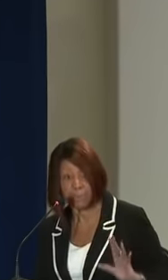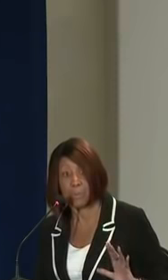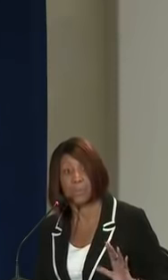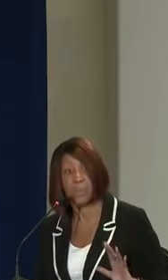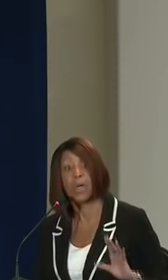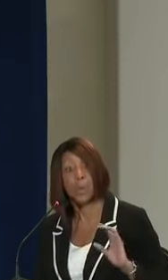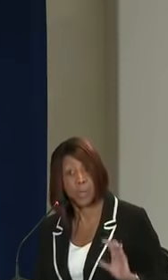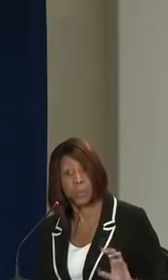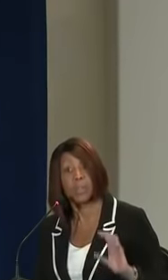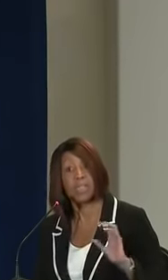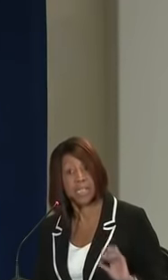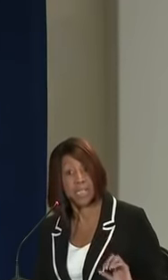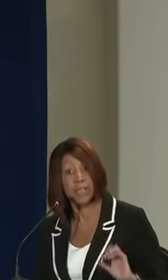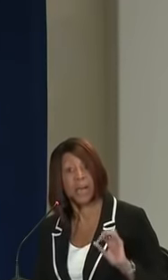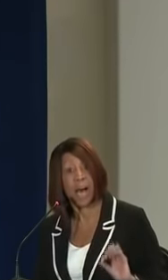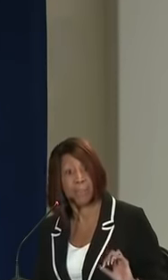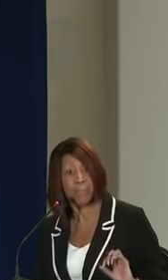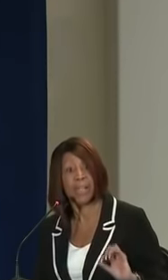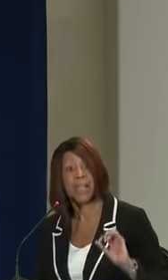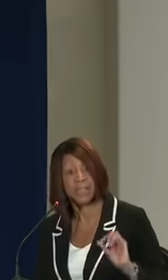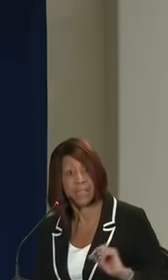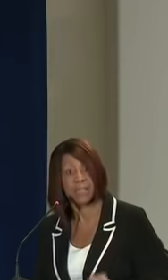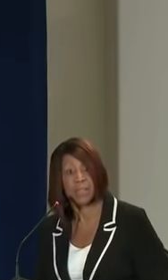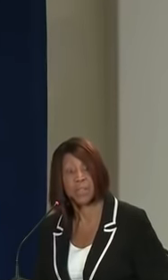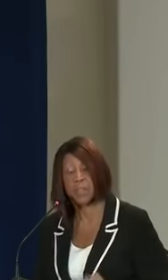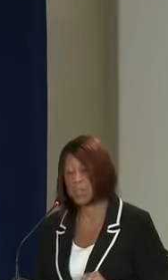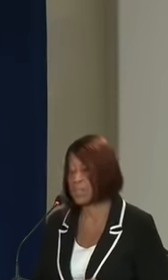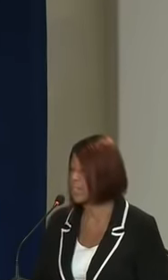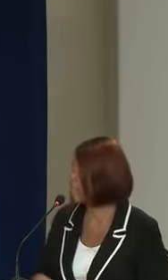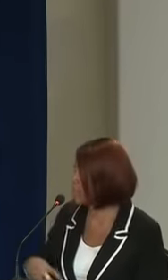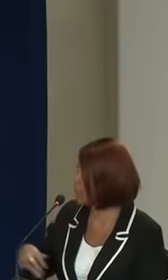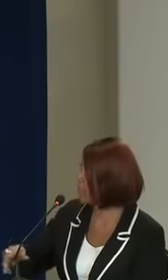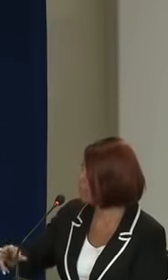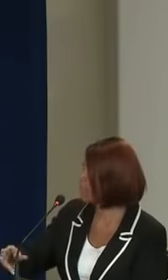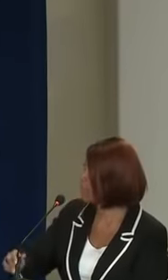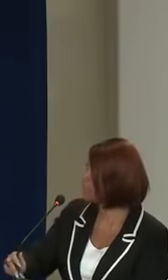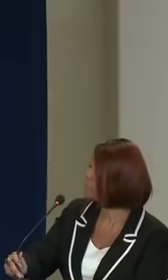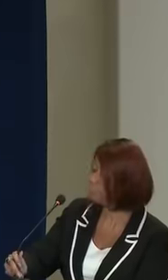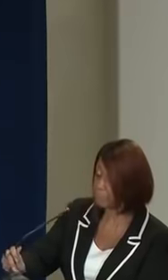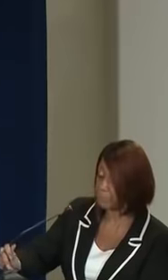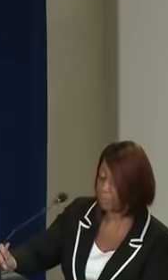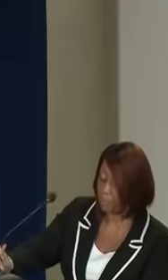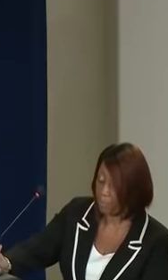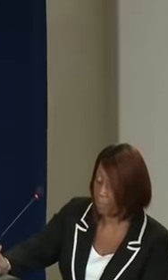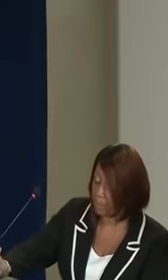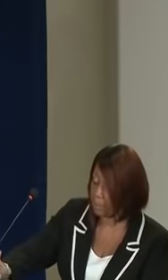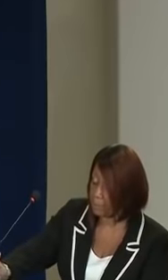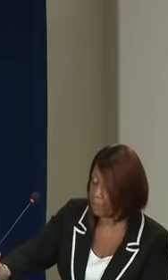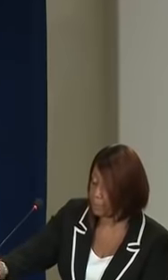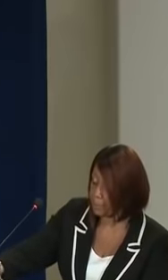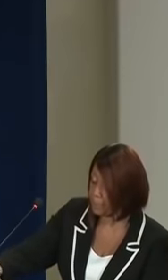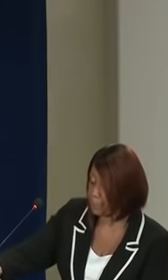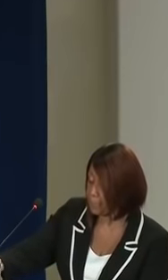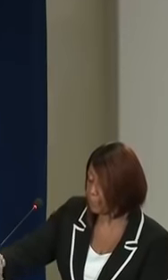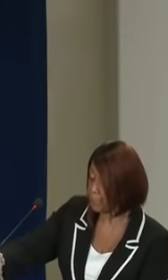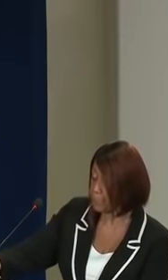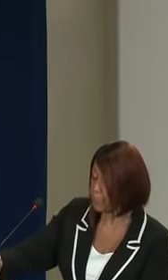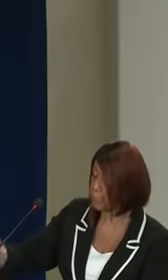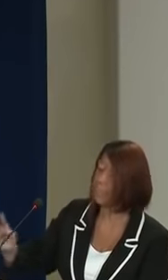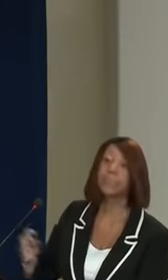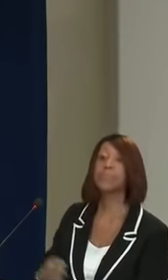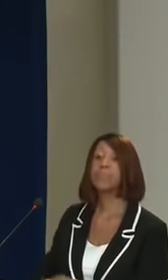the approval. We will continue to operate and deliver those services as well, Governor. Thank you,